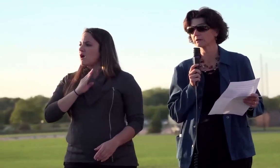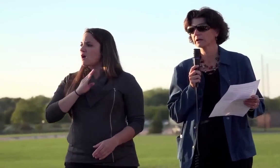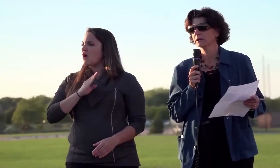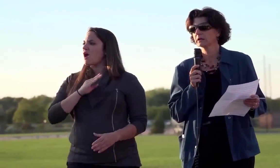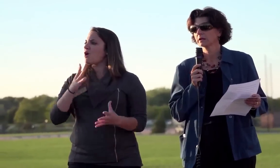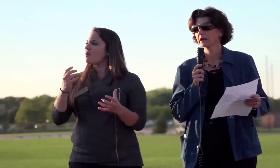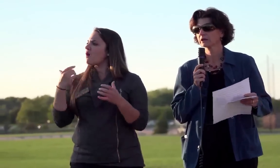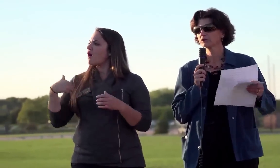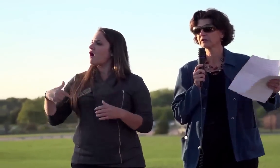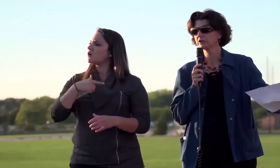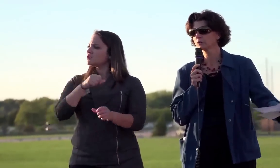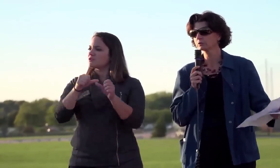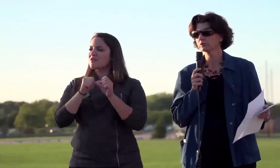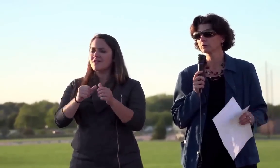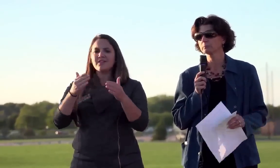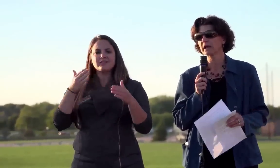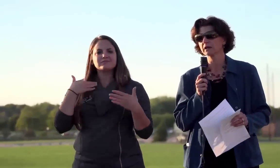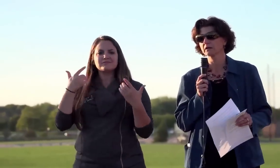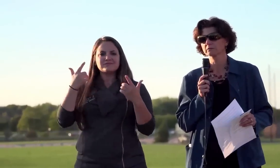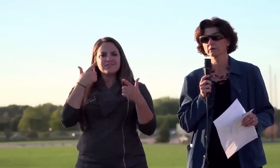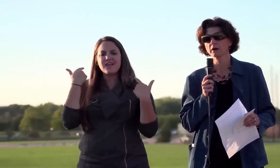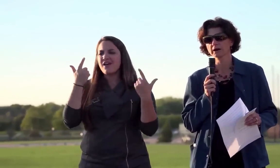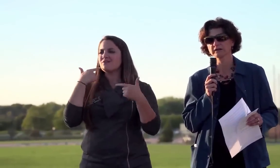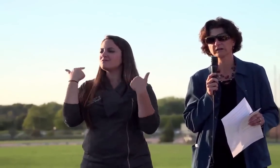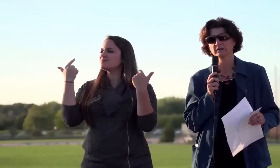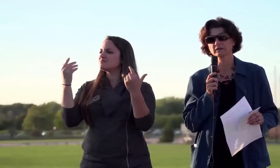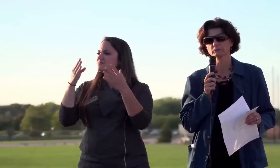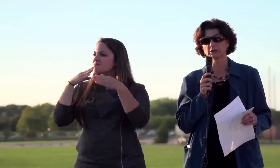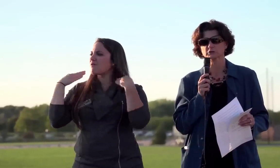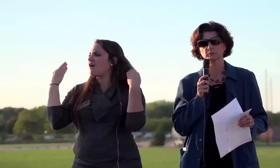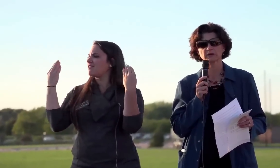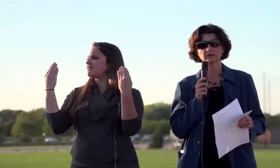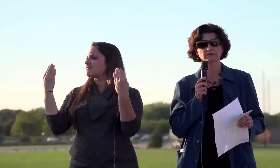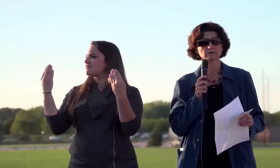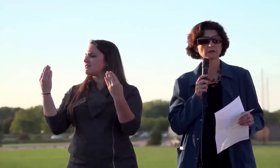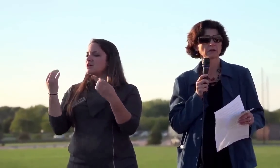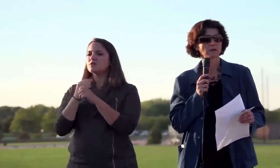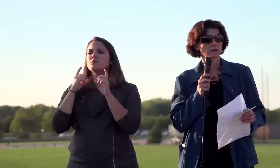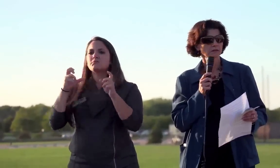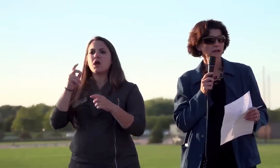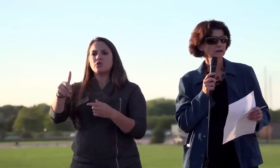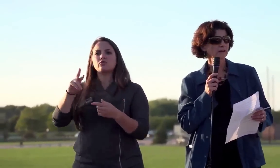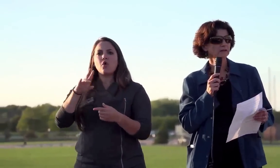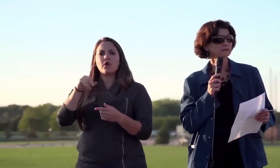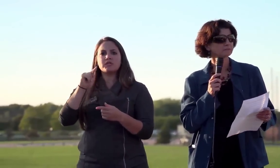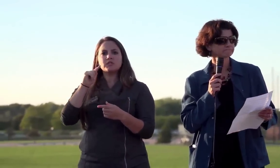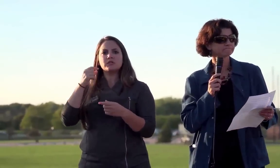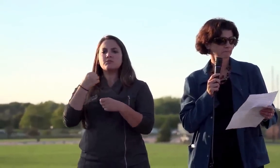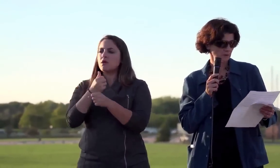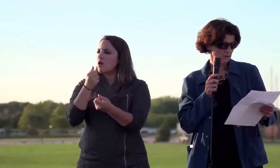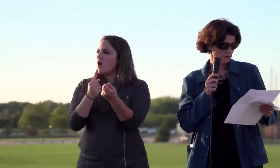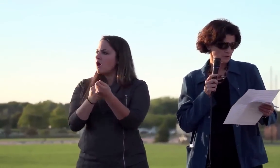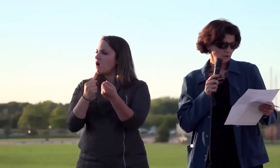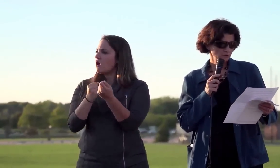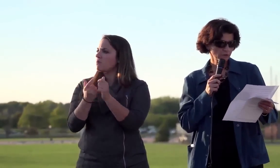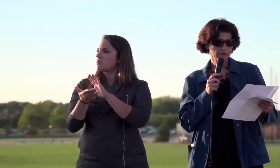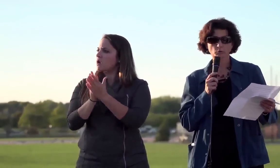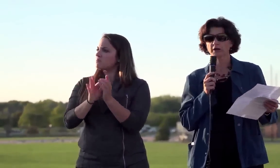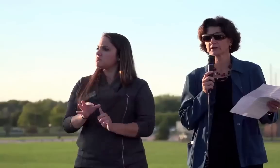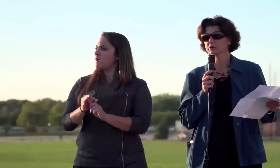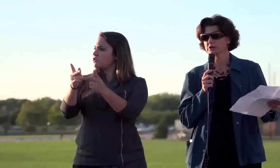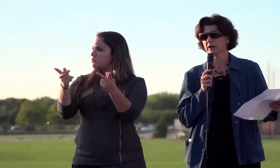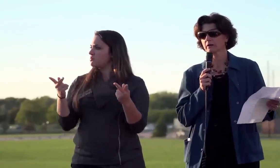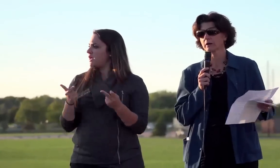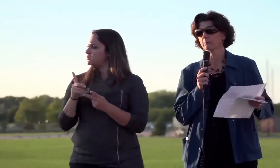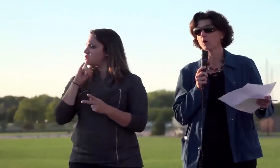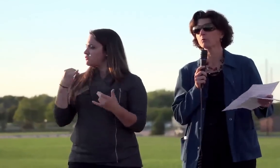and continue to make RIT this special place that it is. So I just wanted to share a